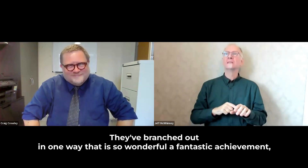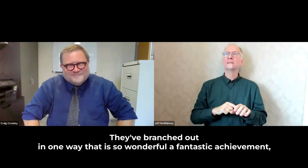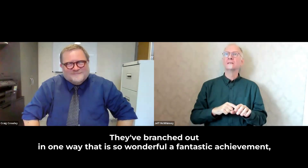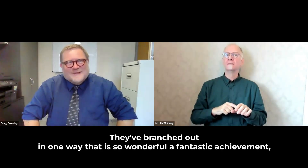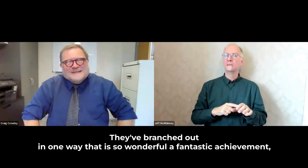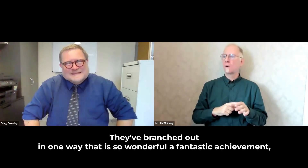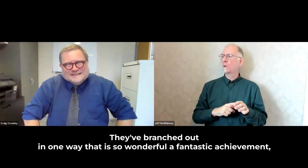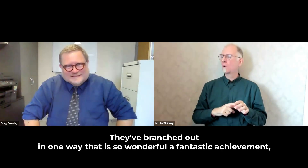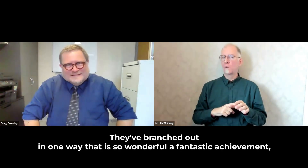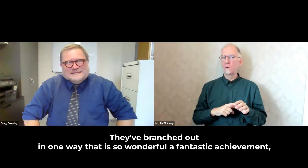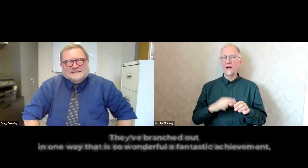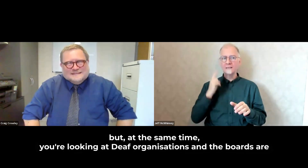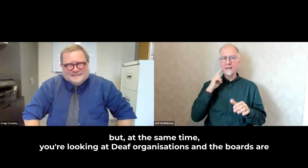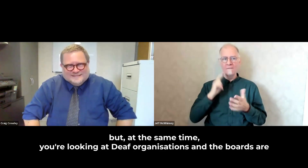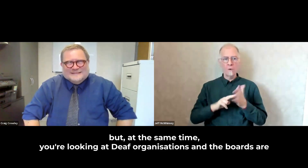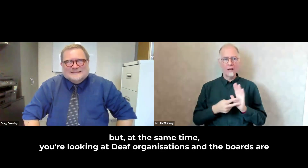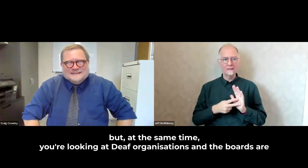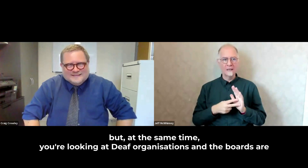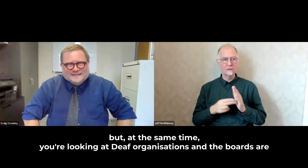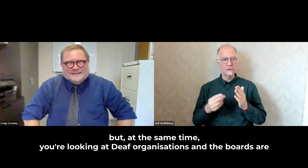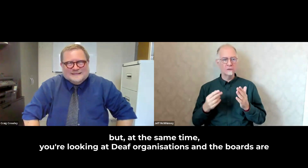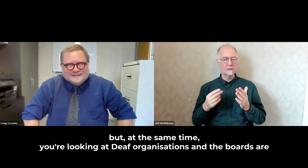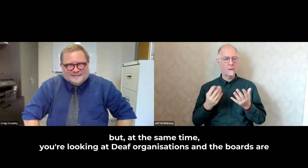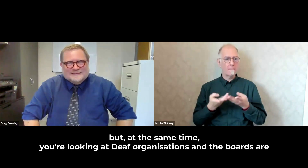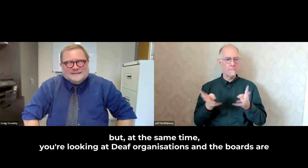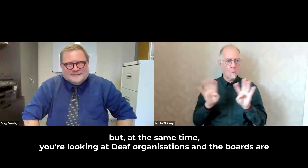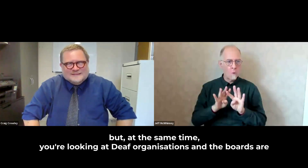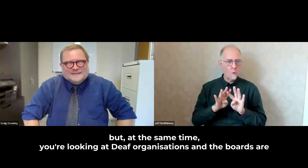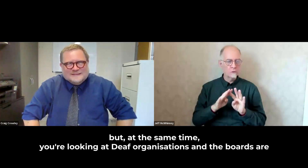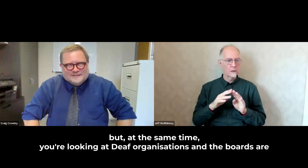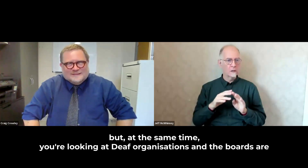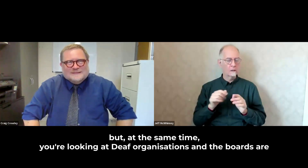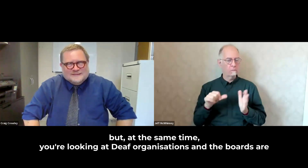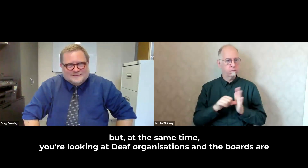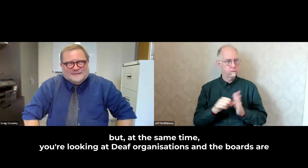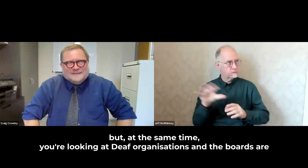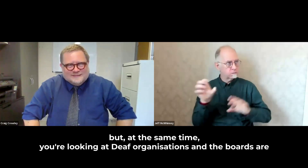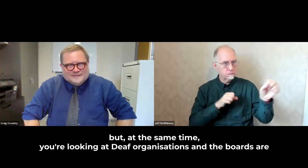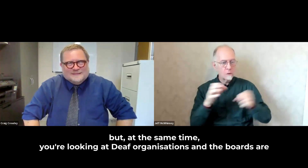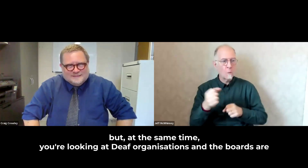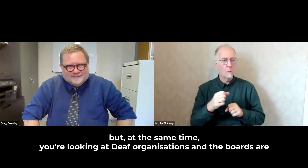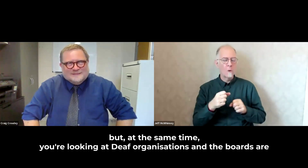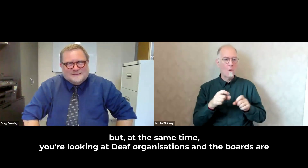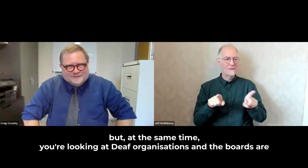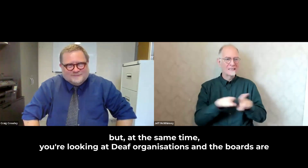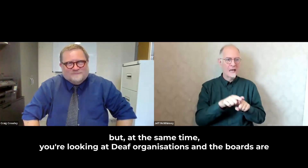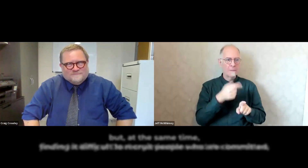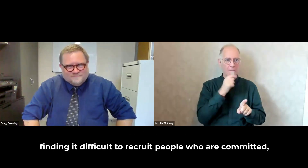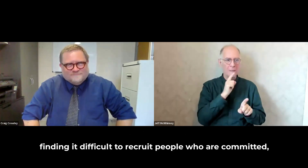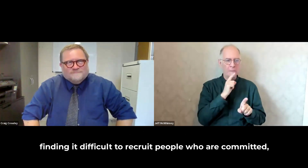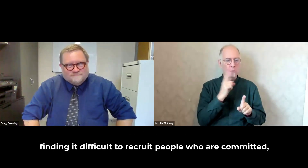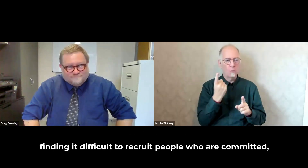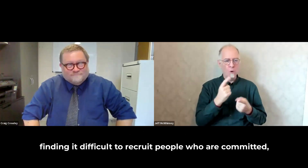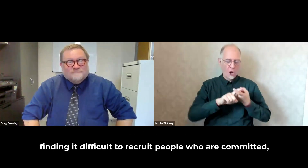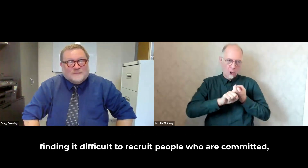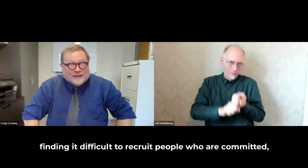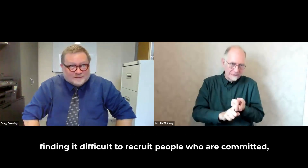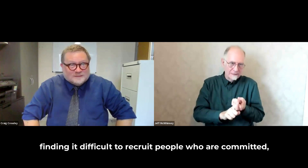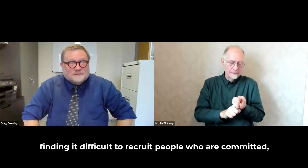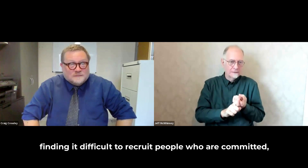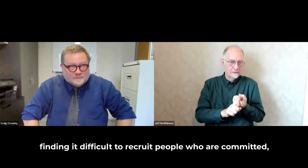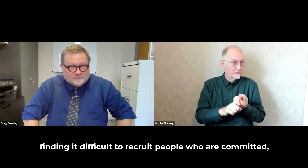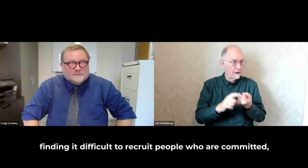a fantastic achievement. But at the same time, you're looking at deaf organizations and the board are finding it difficult